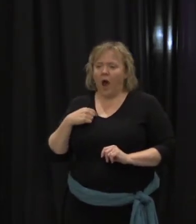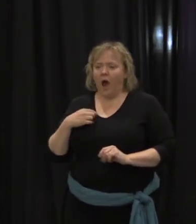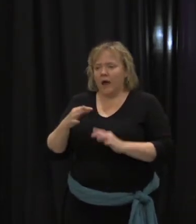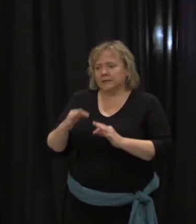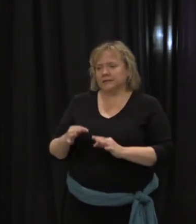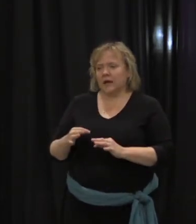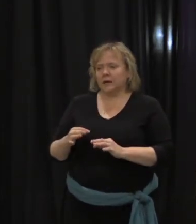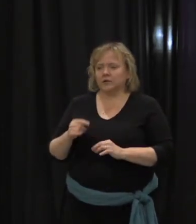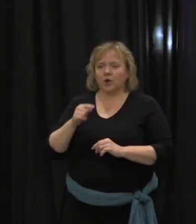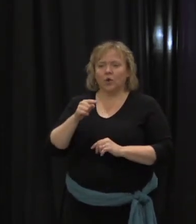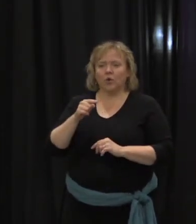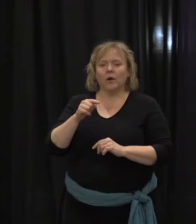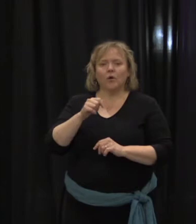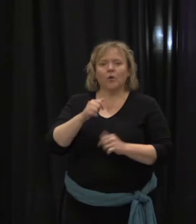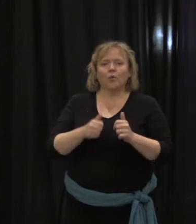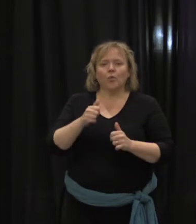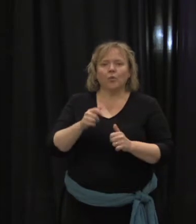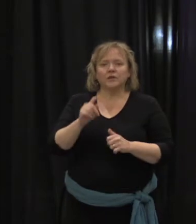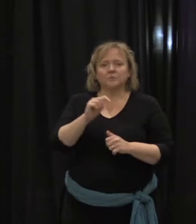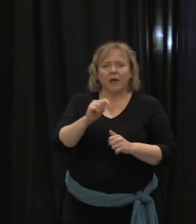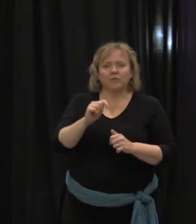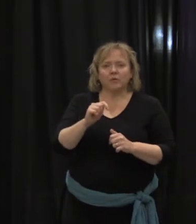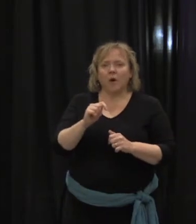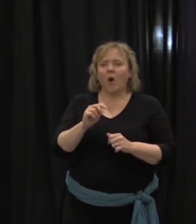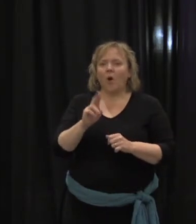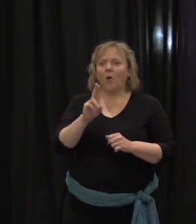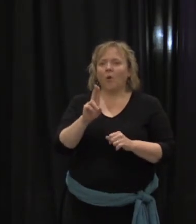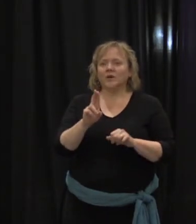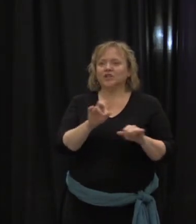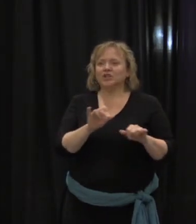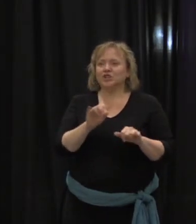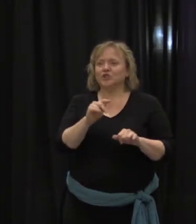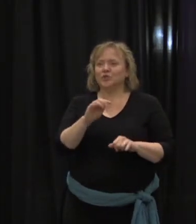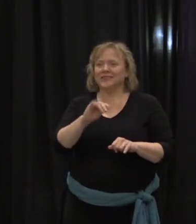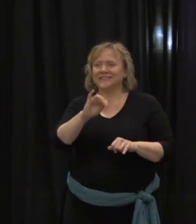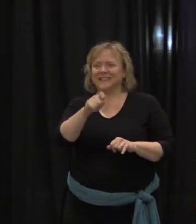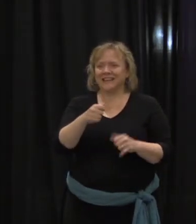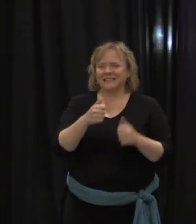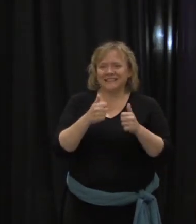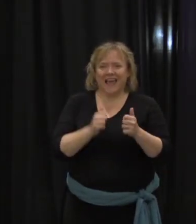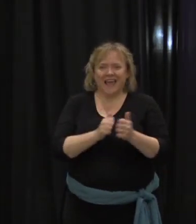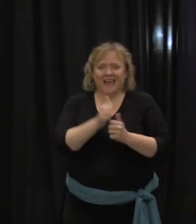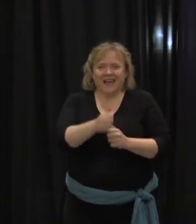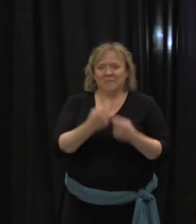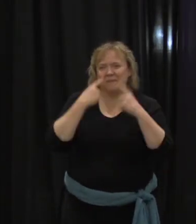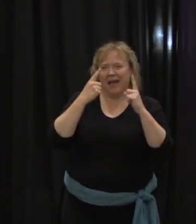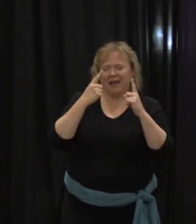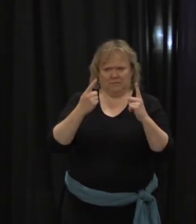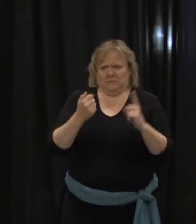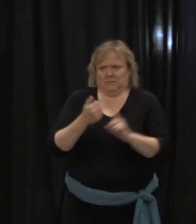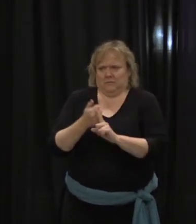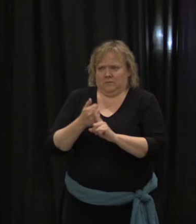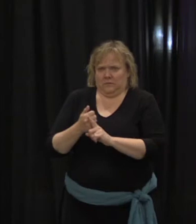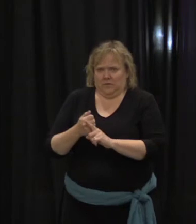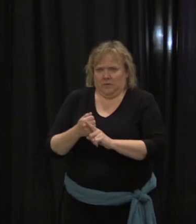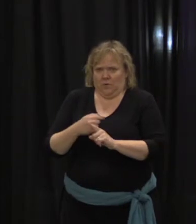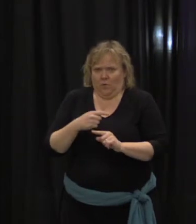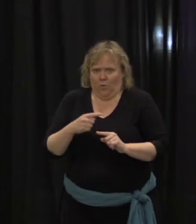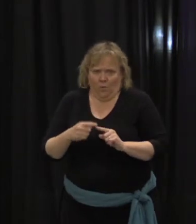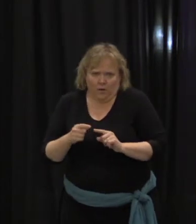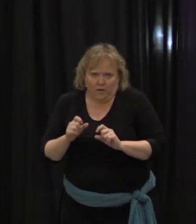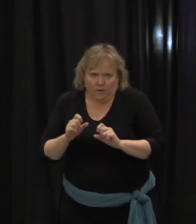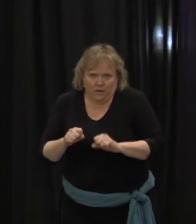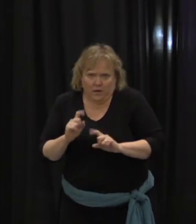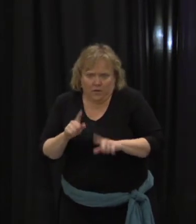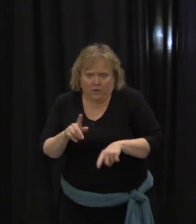go to the bathroom, right? They don't get to choose what kind of hairstyle they have or how they stand or sit. Like, how are we rethinking about what